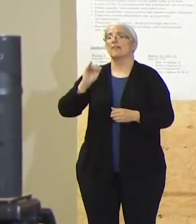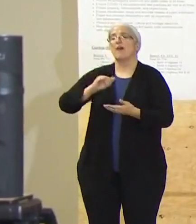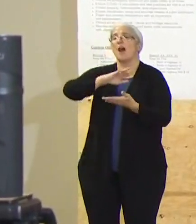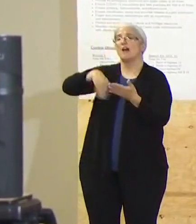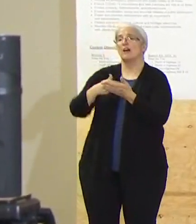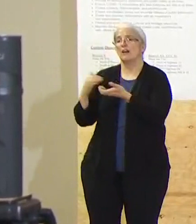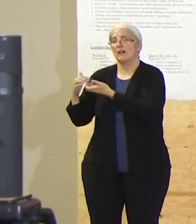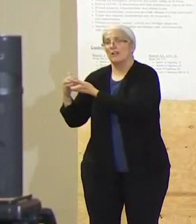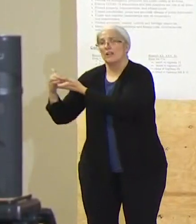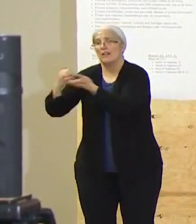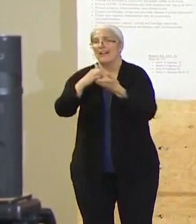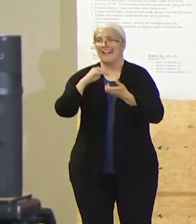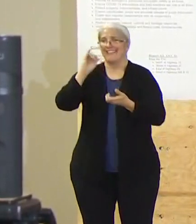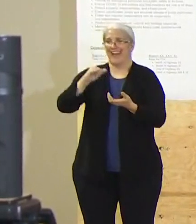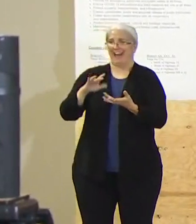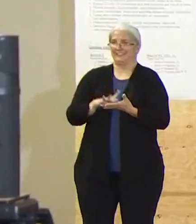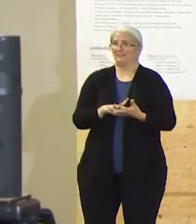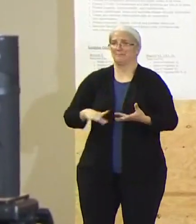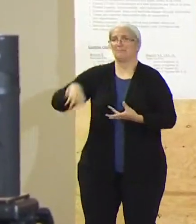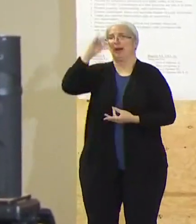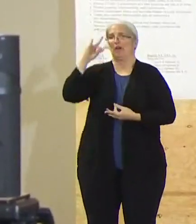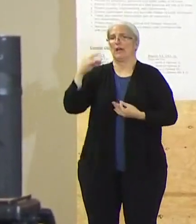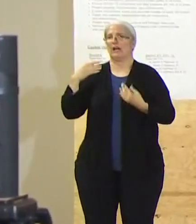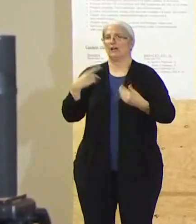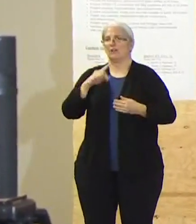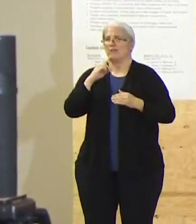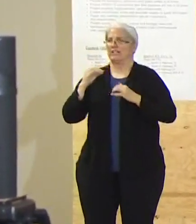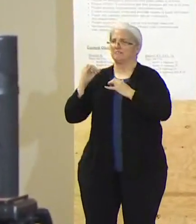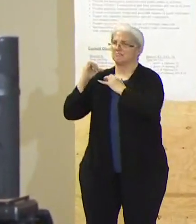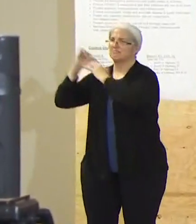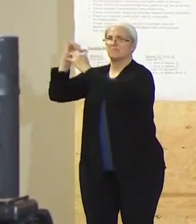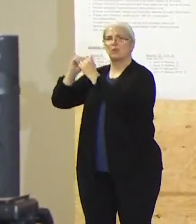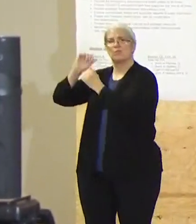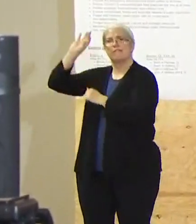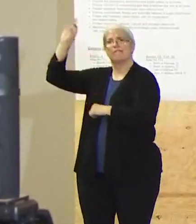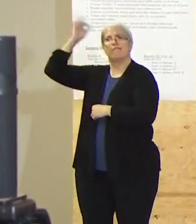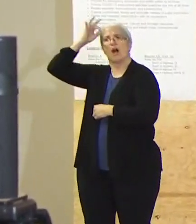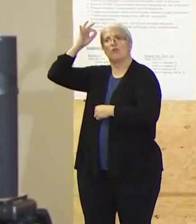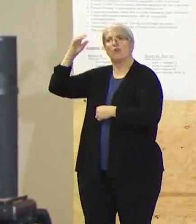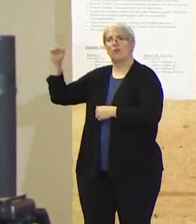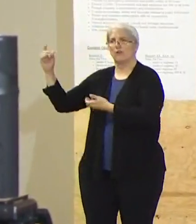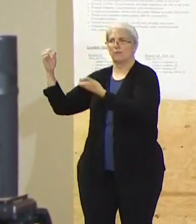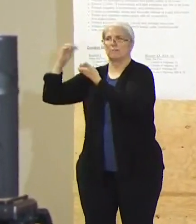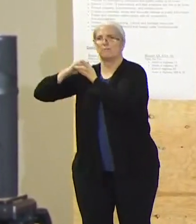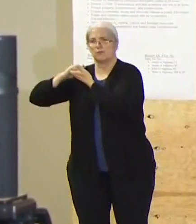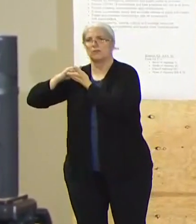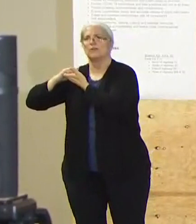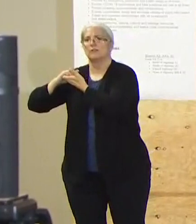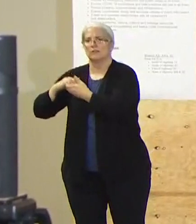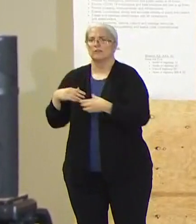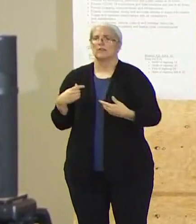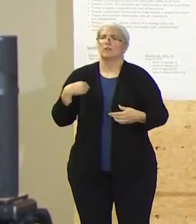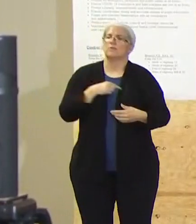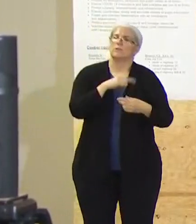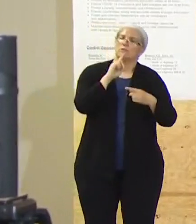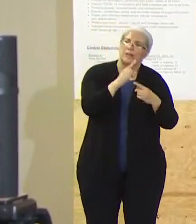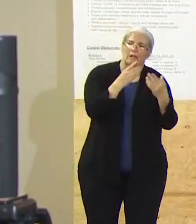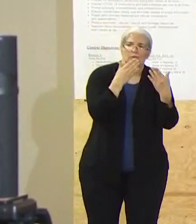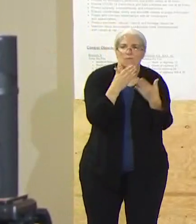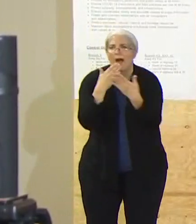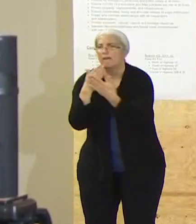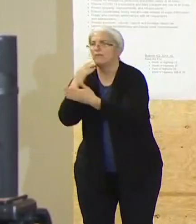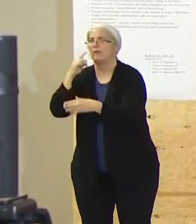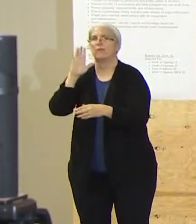federal partners. And so I'm grateful. And that's why we call balls and strikes. We're grateful for the support we've received so far. We